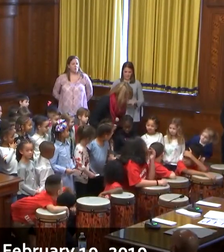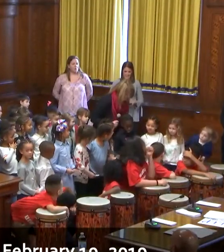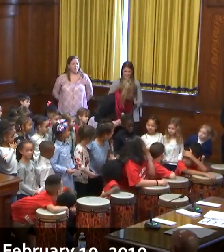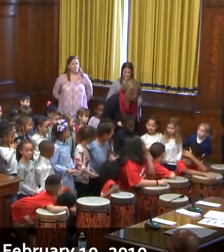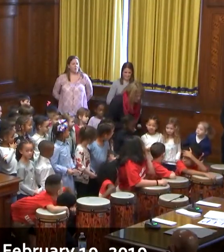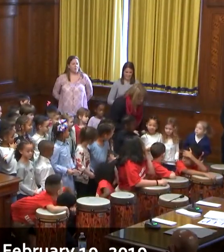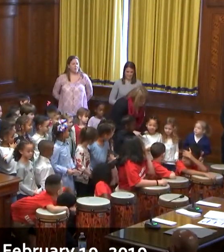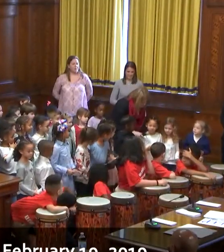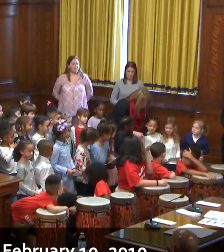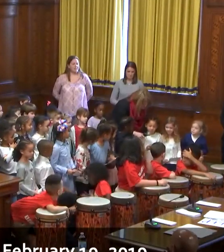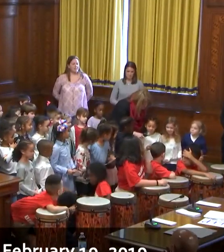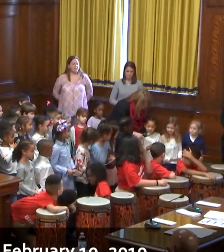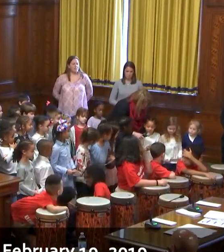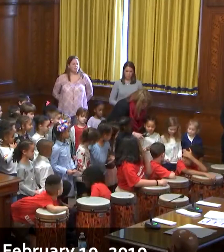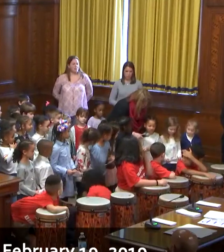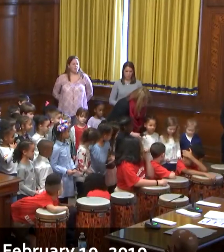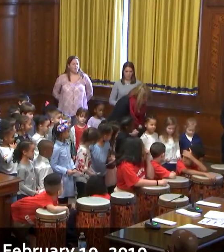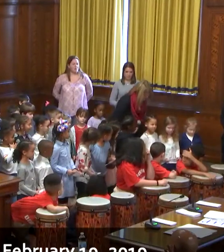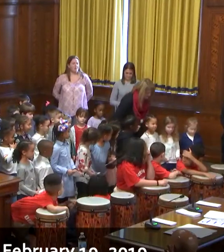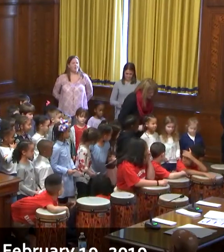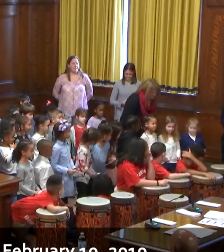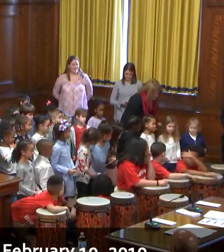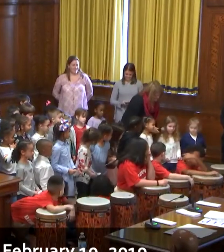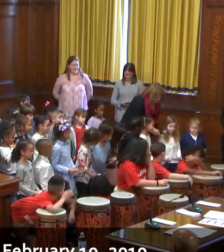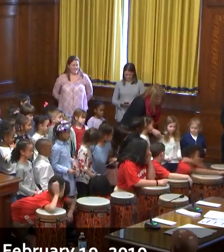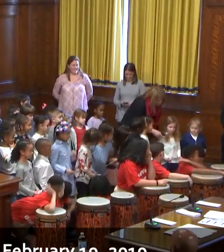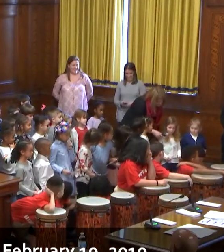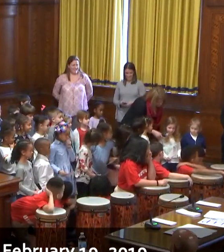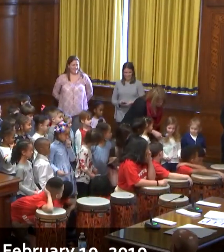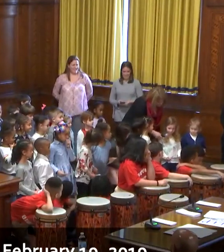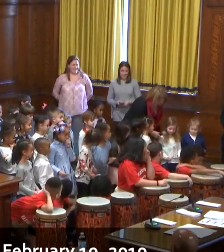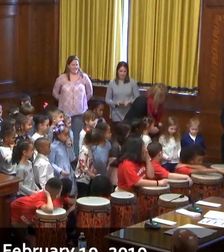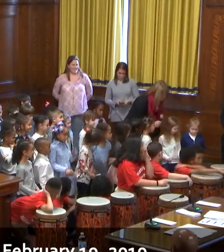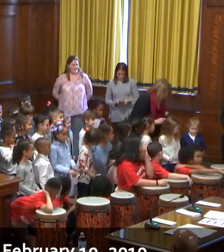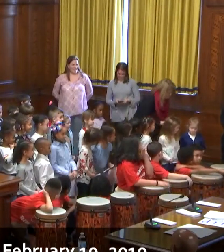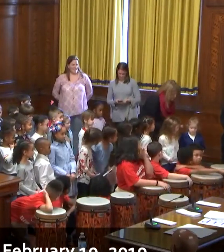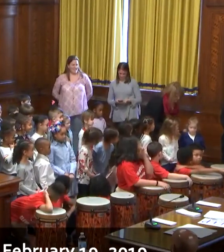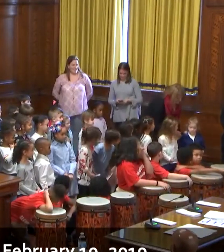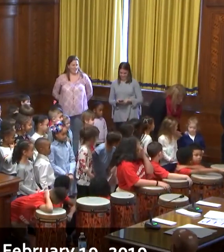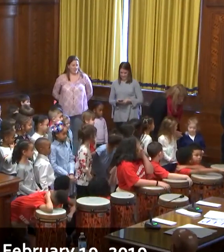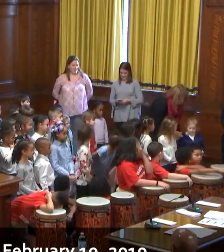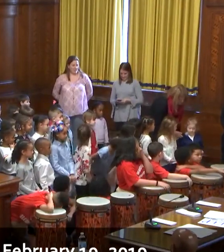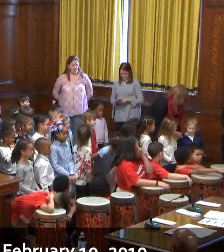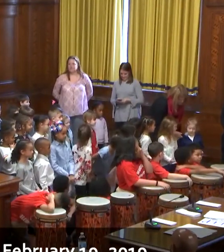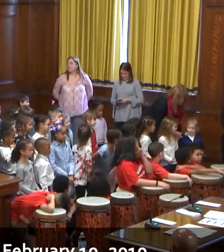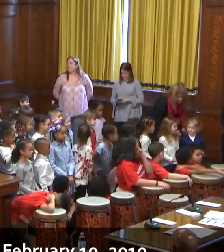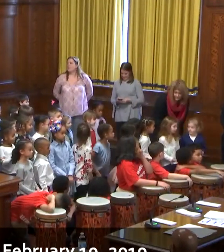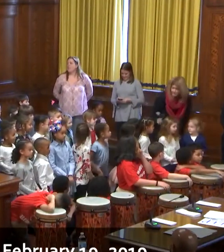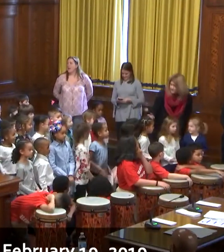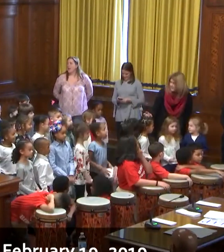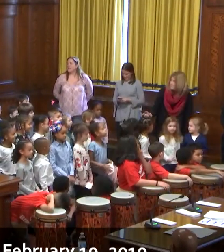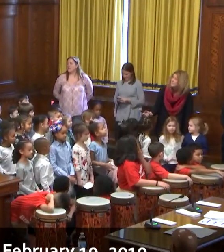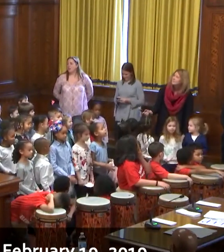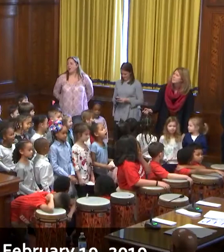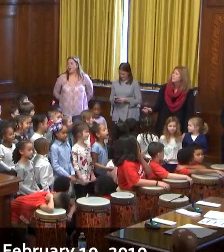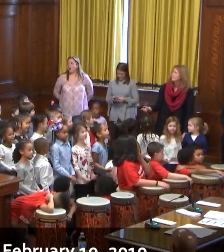wrong, be strong, stand up, and say,